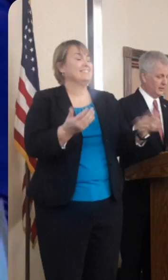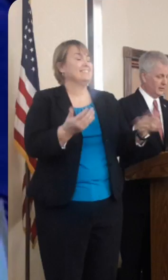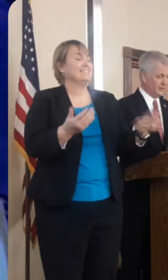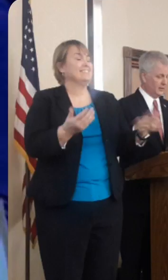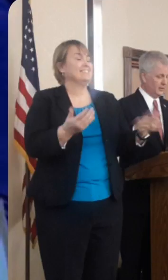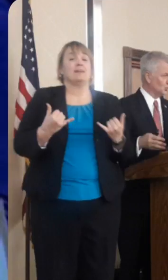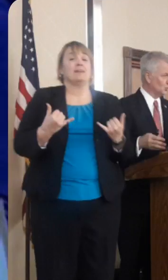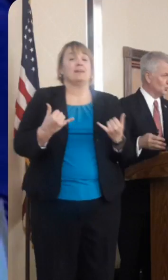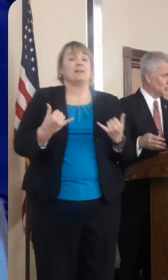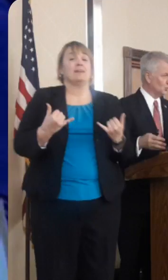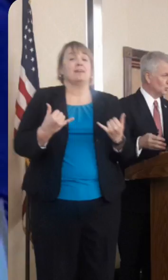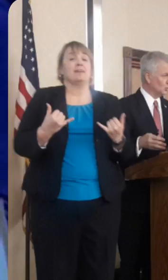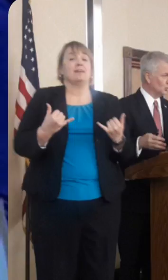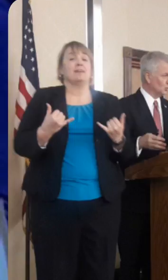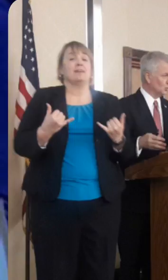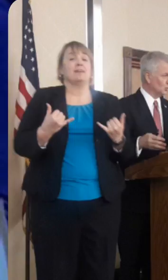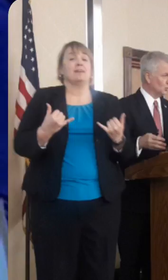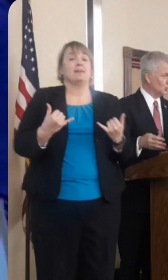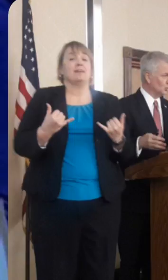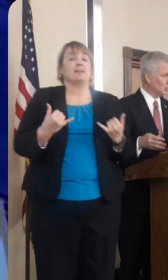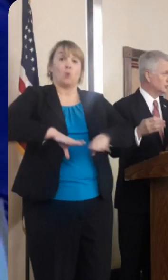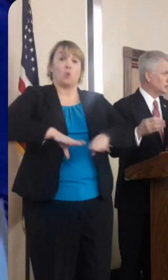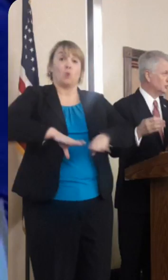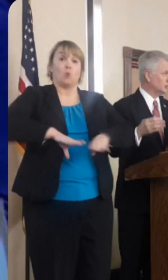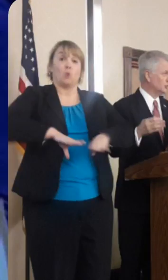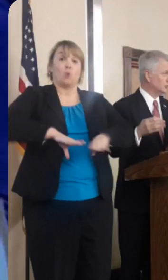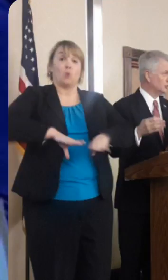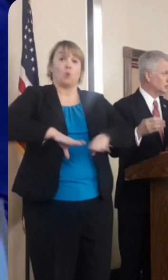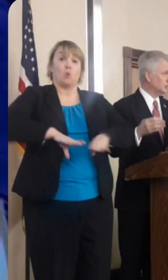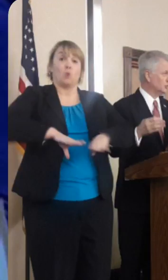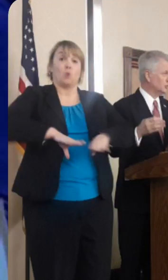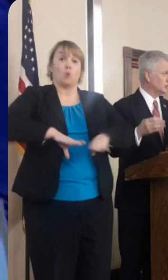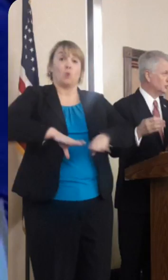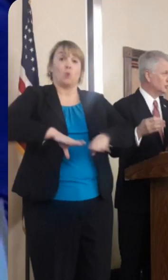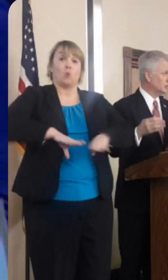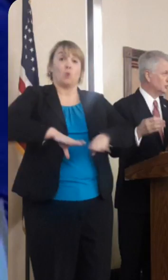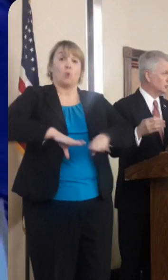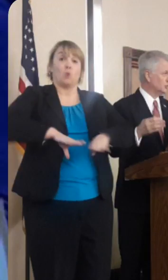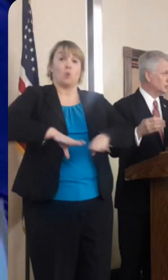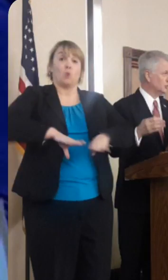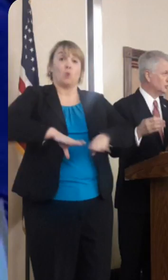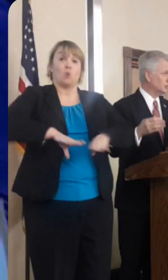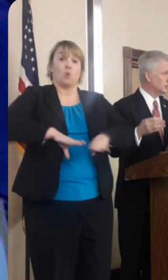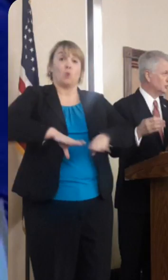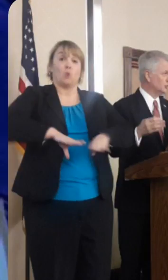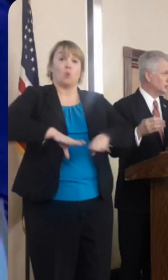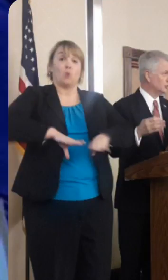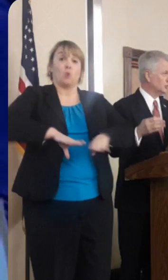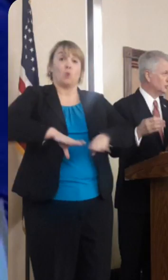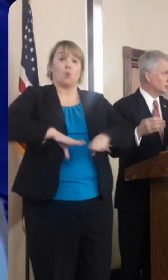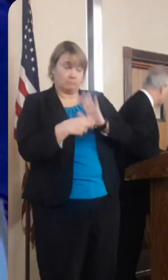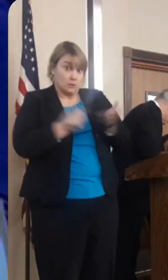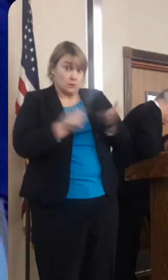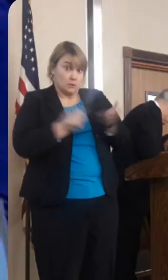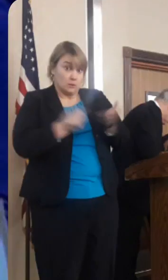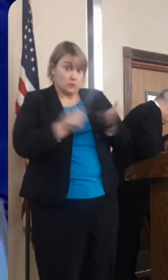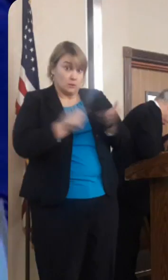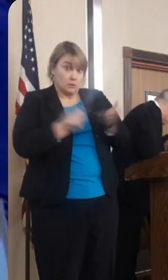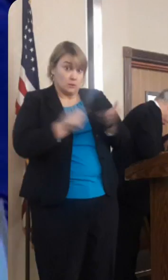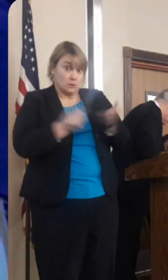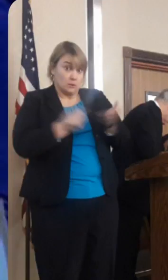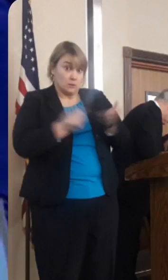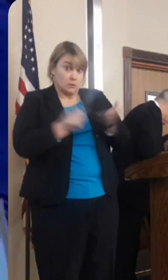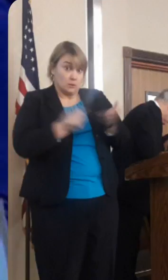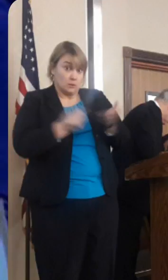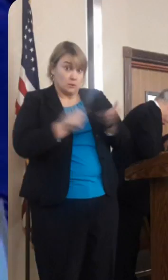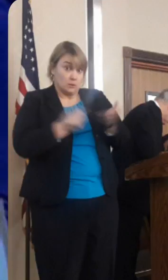Point of information. For the new members' information, I kind of know the answer.